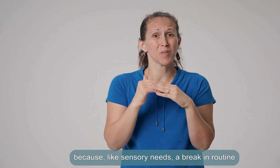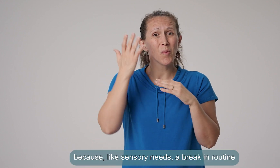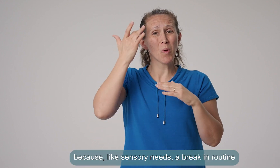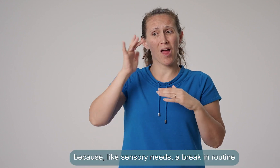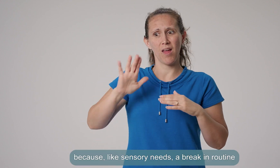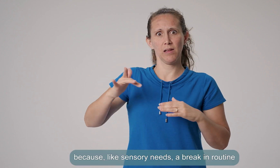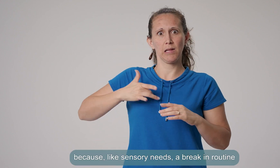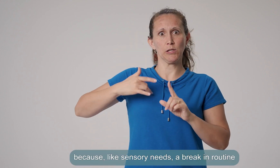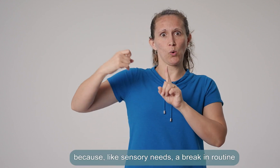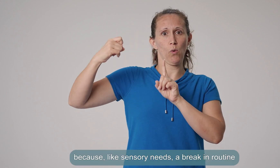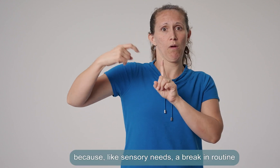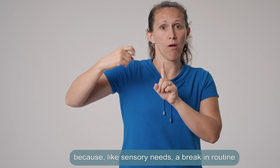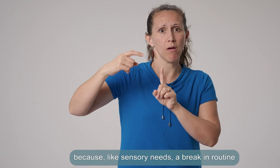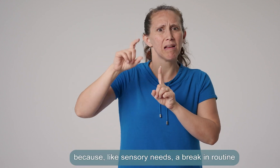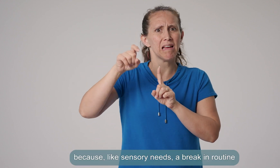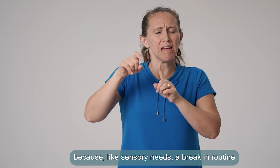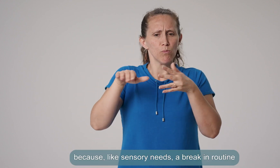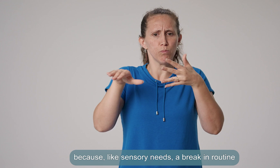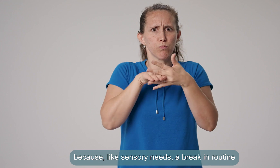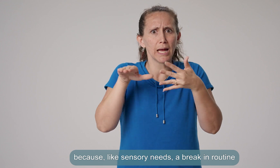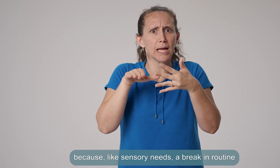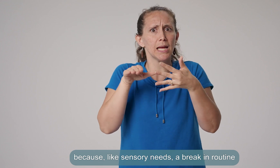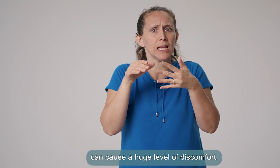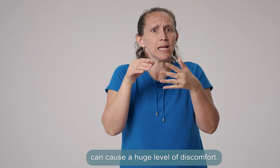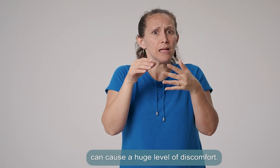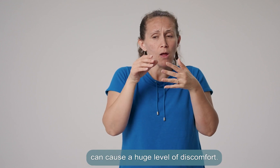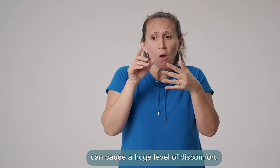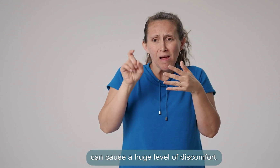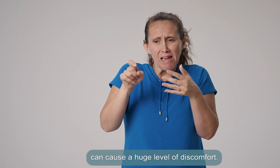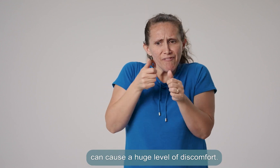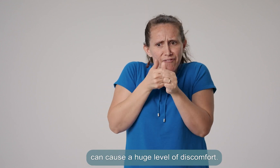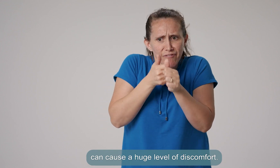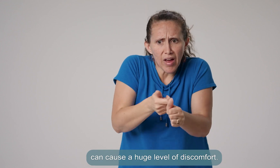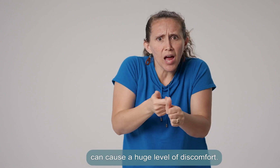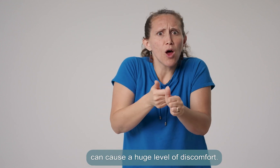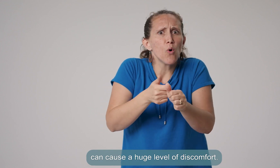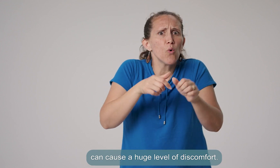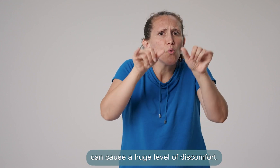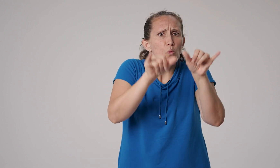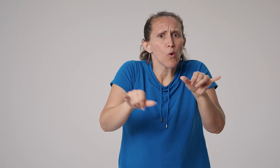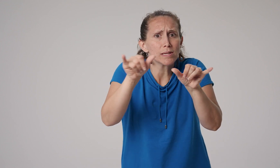Because, like sensory needs, a break in routine can cause a huge level of discomfort.